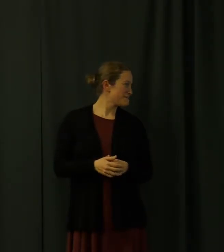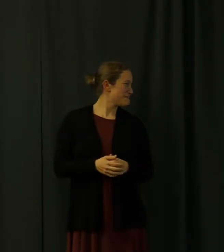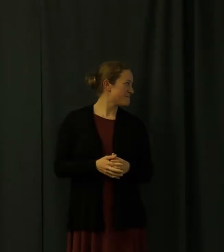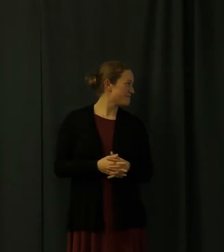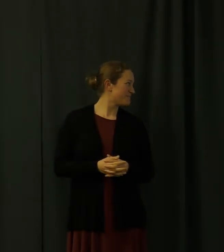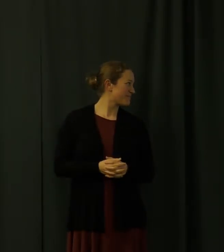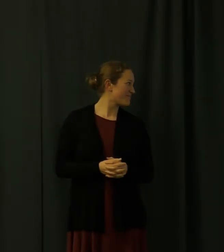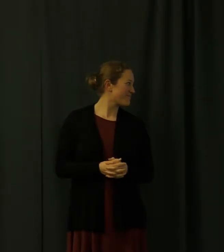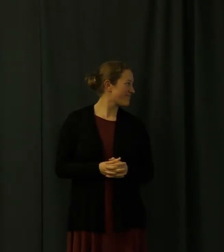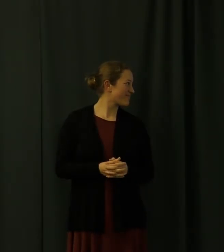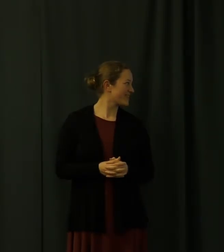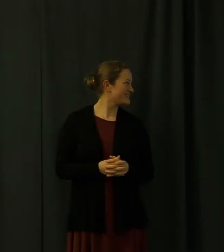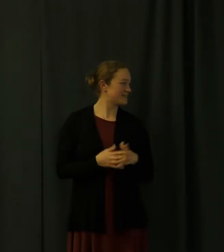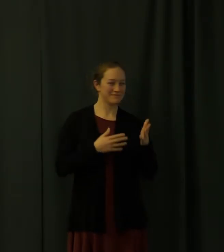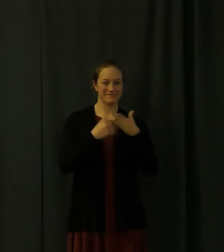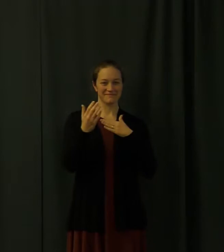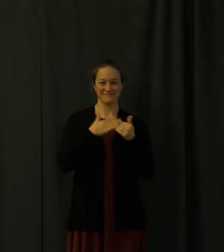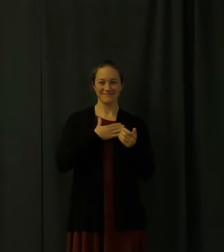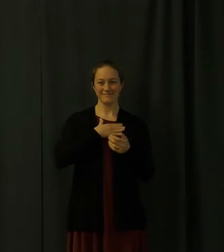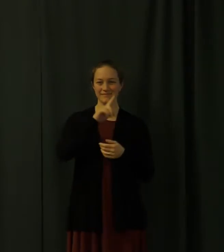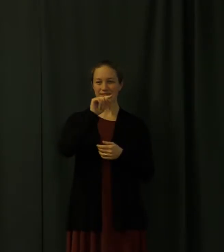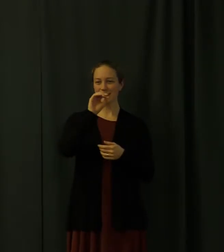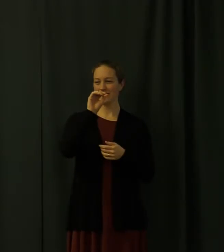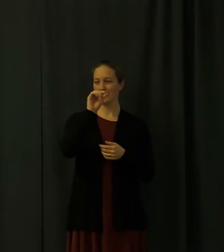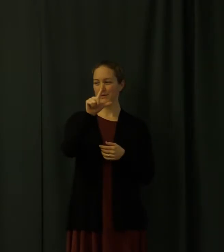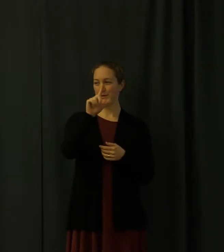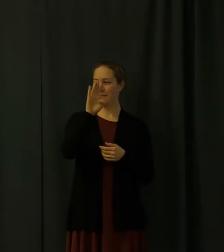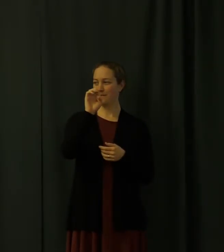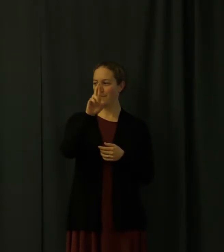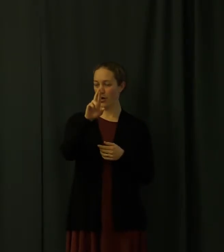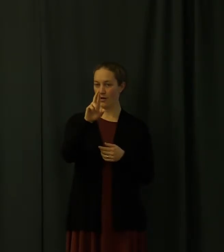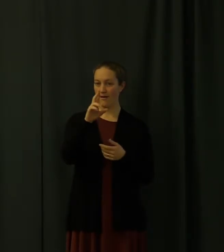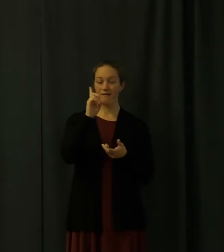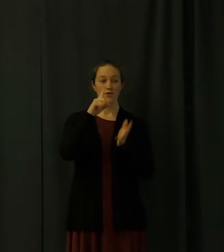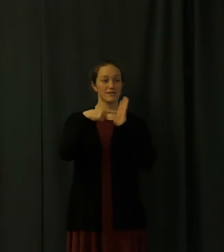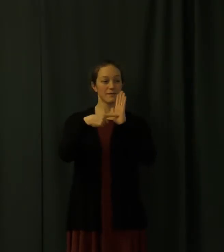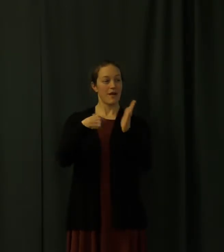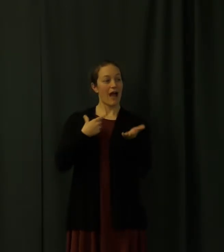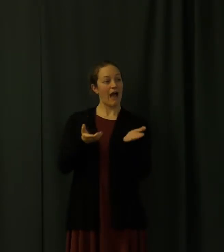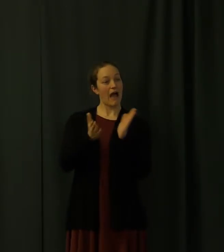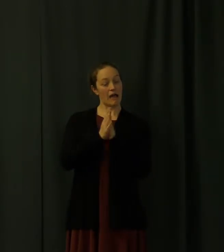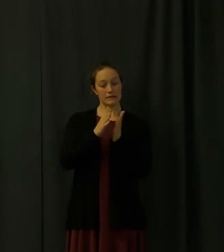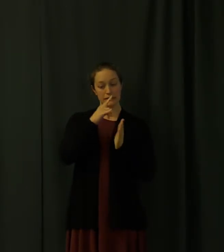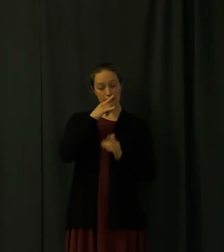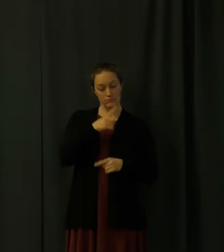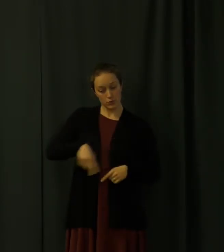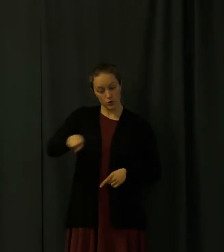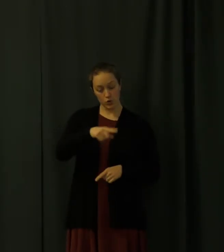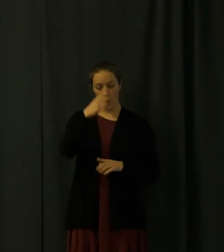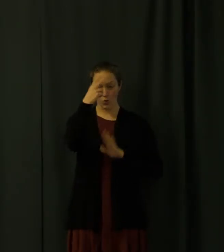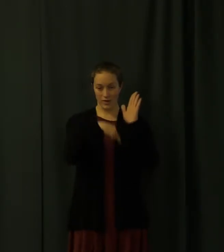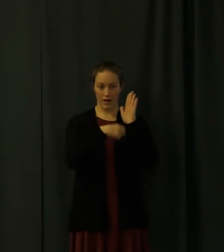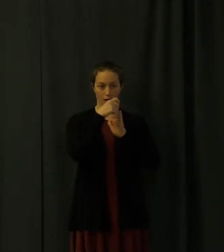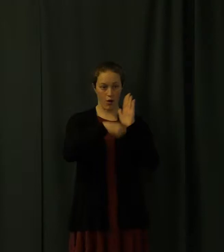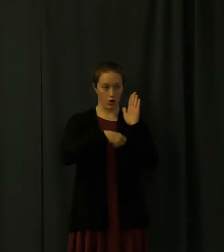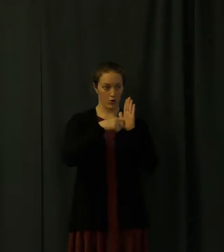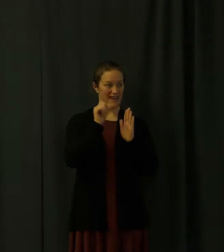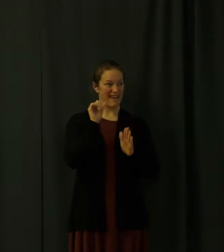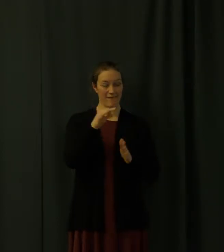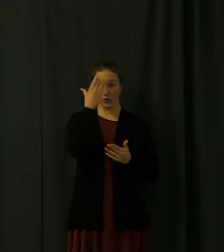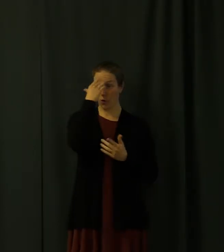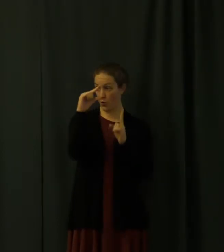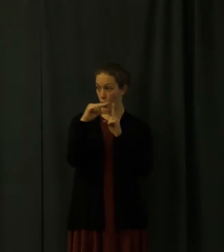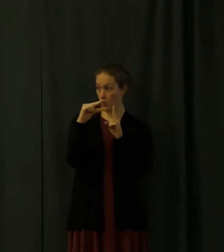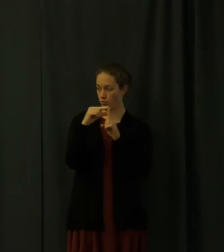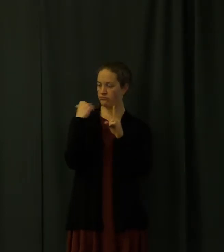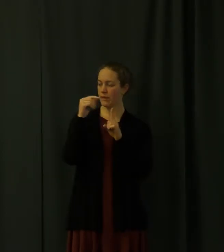Okay, so let me get my toolbar again. So let's say that I asked my kids, like, I want you to read this article and highlight the words you don't know,